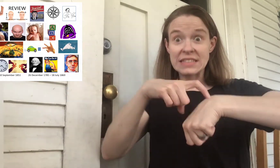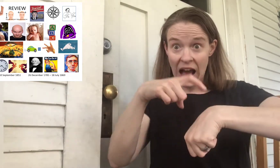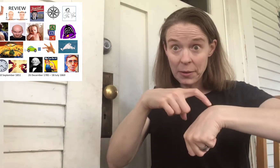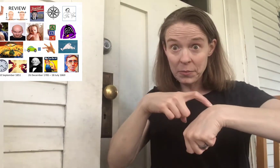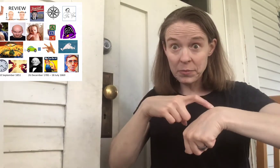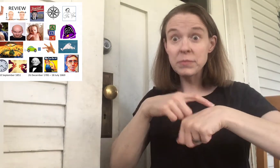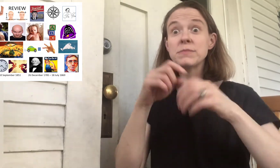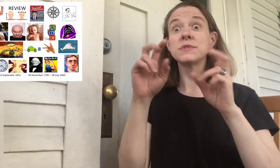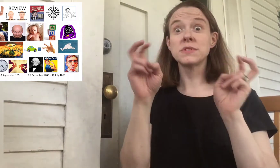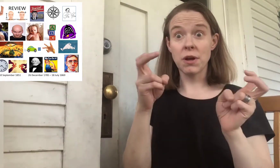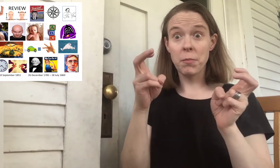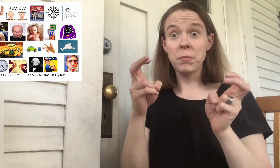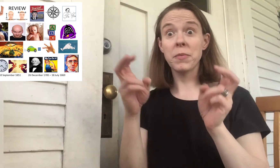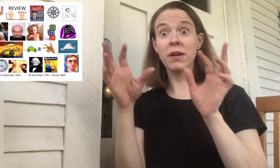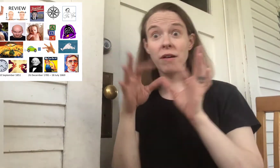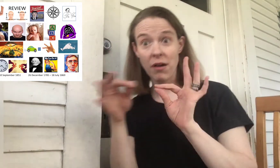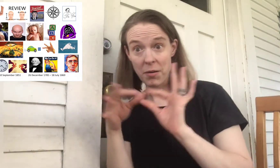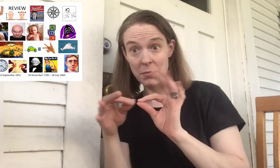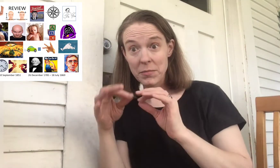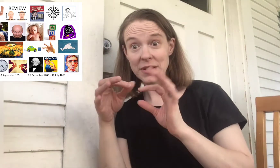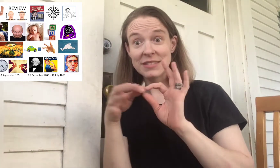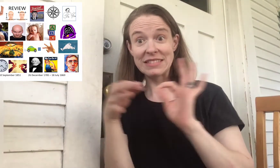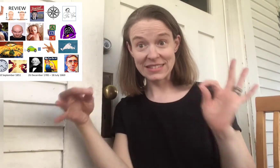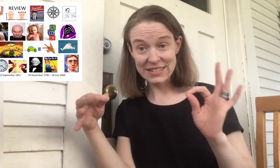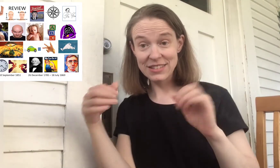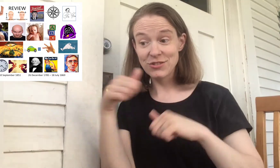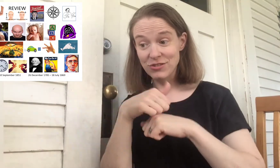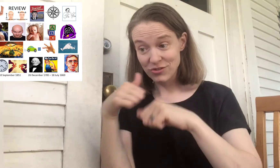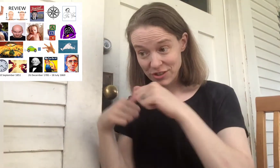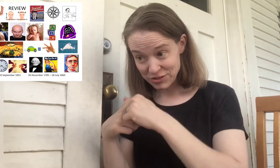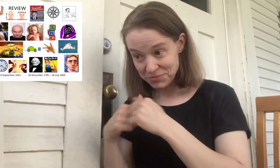and time, topic, comment, sentence structure.